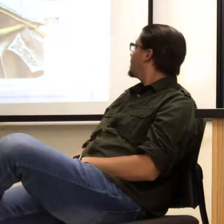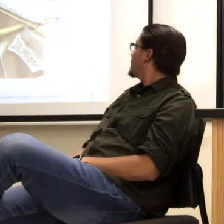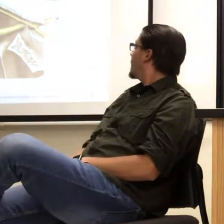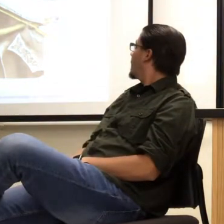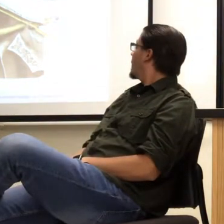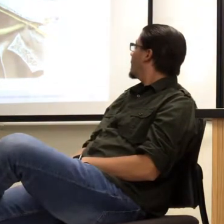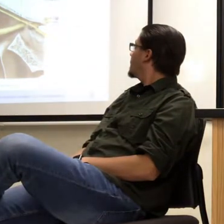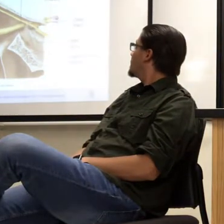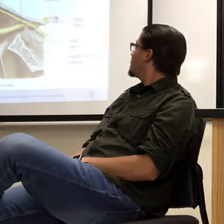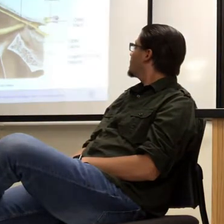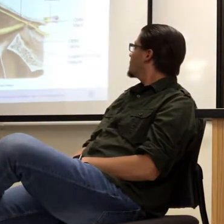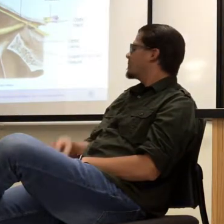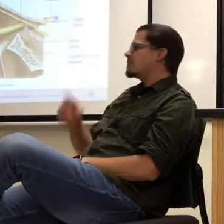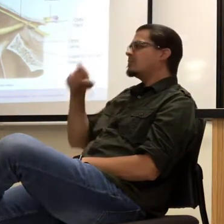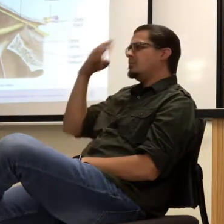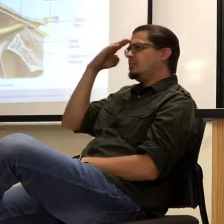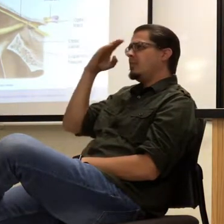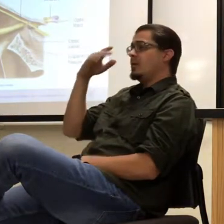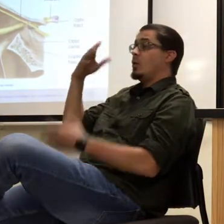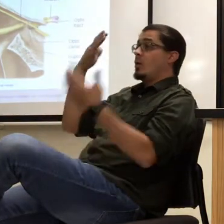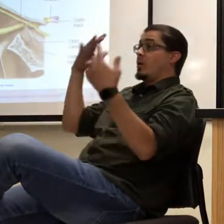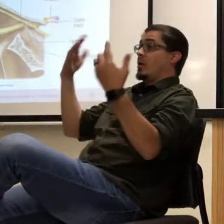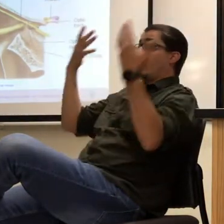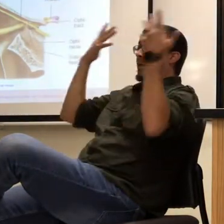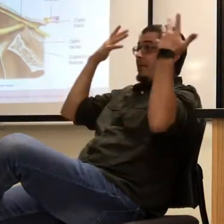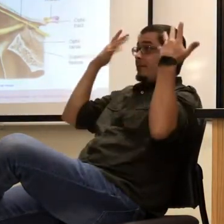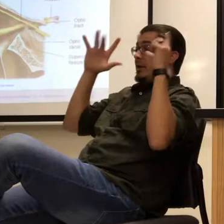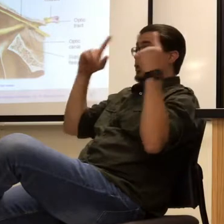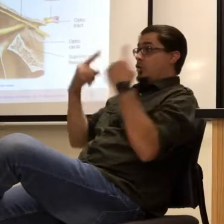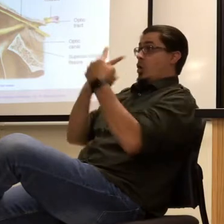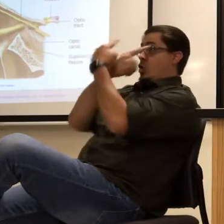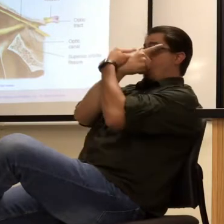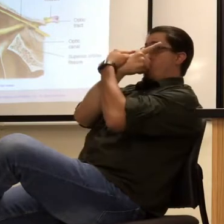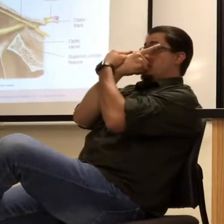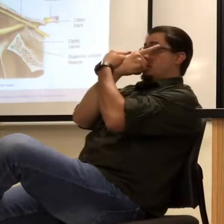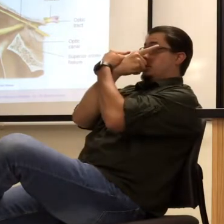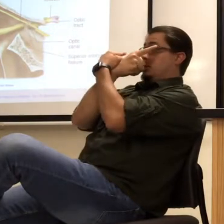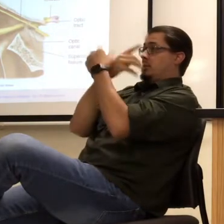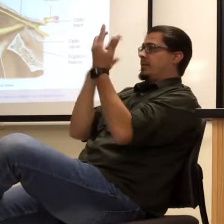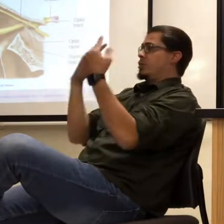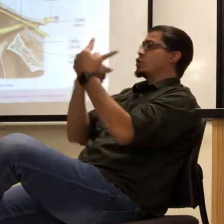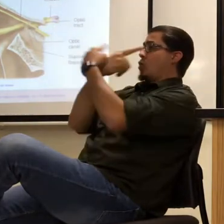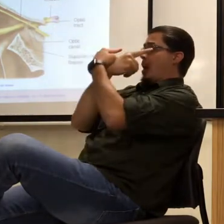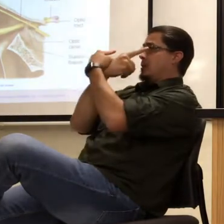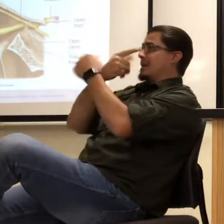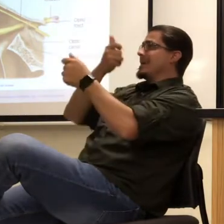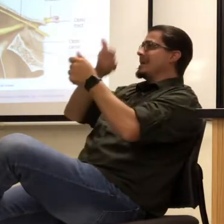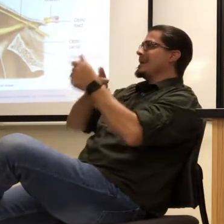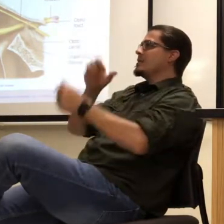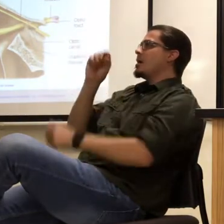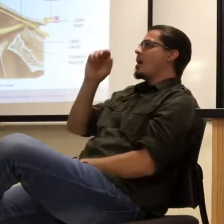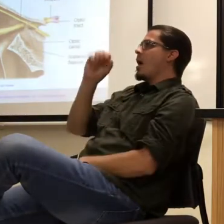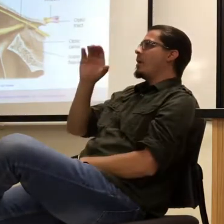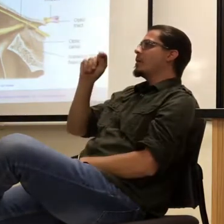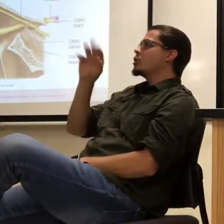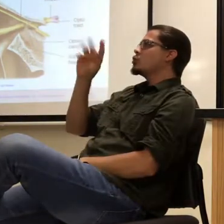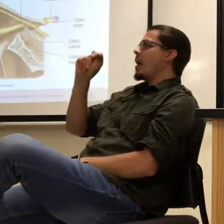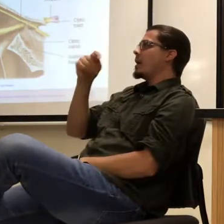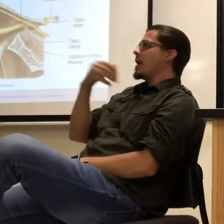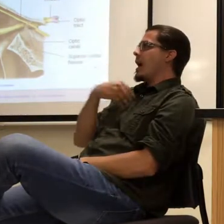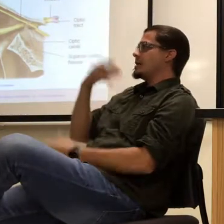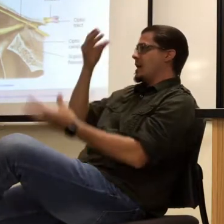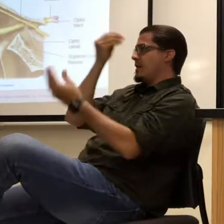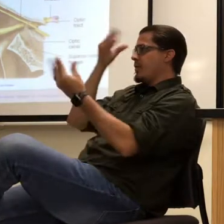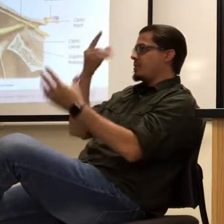What you need to know about that is, after the information crosses at the chiasm, each optic tract carries